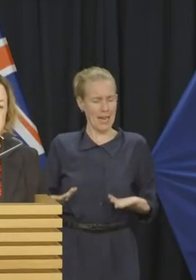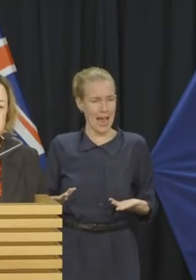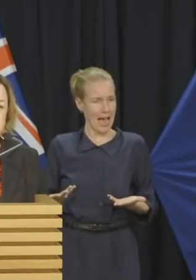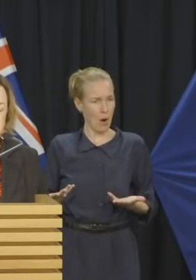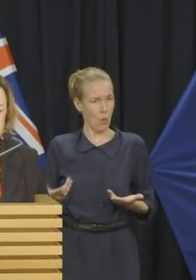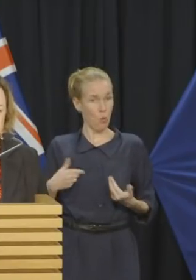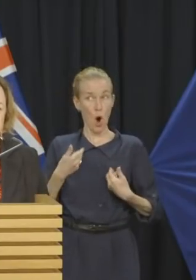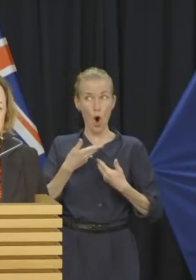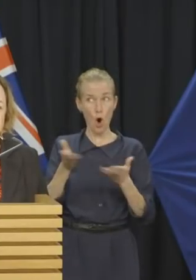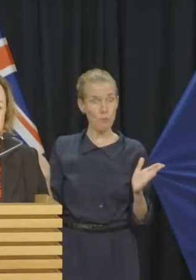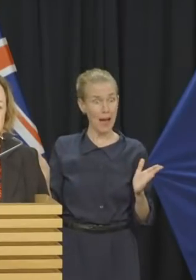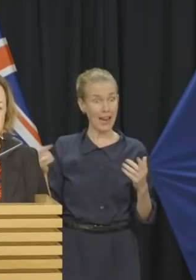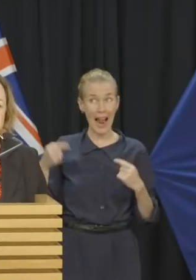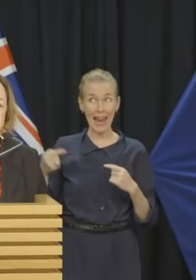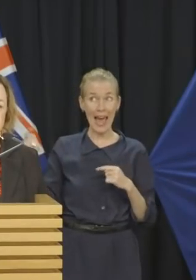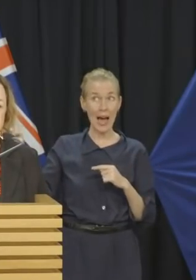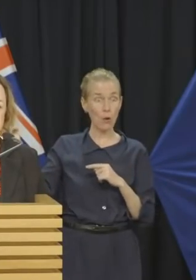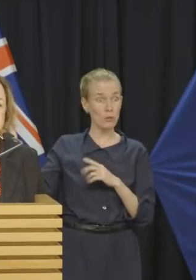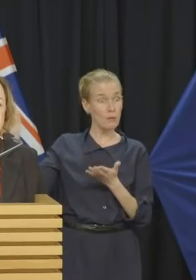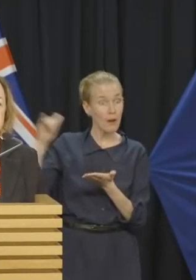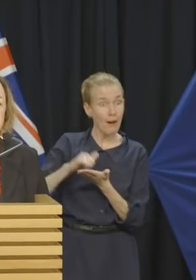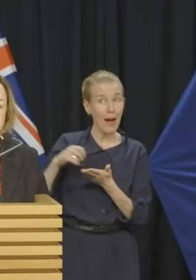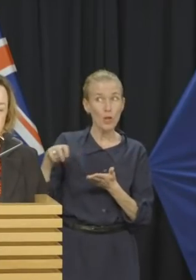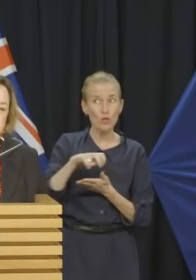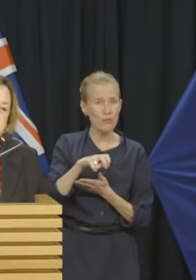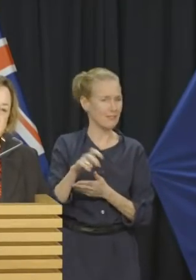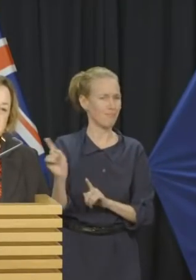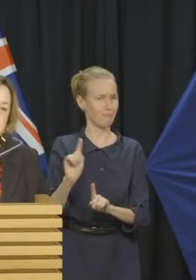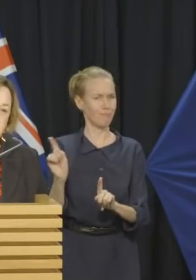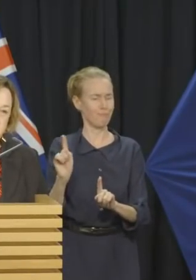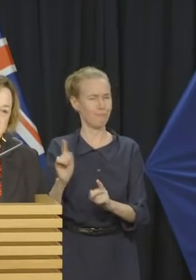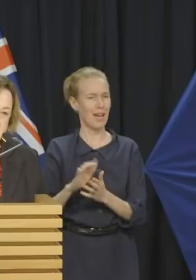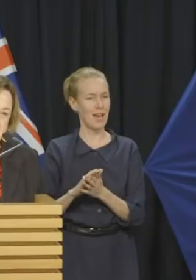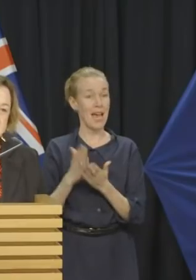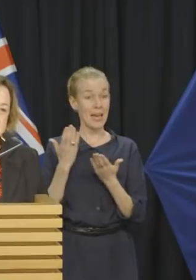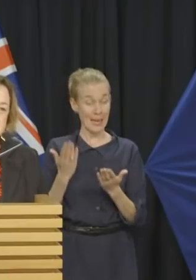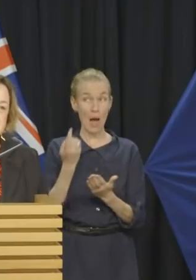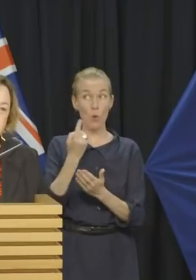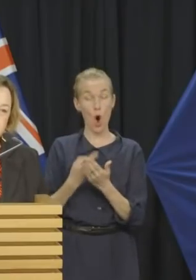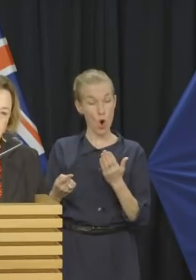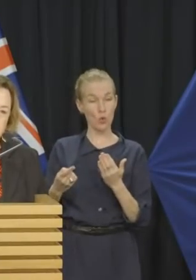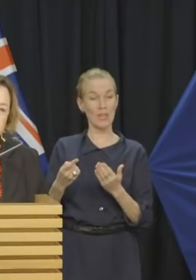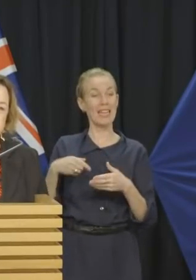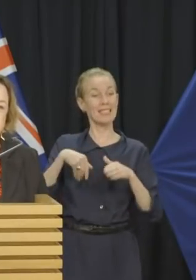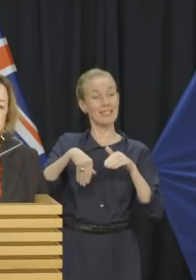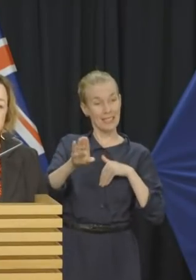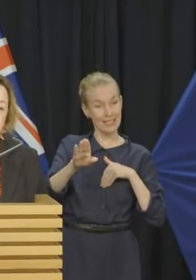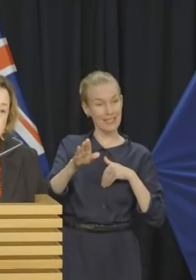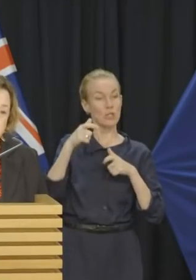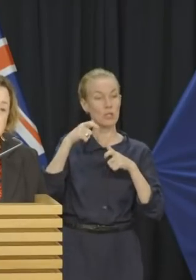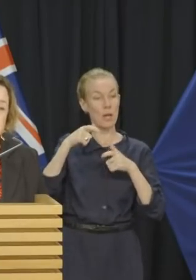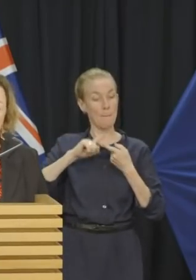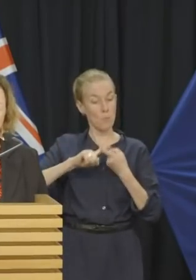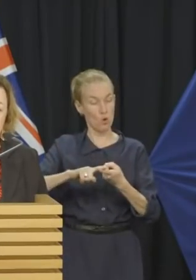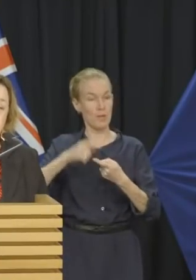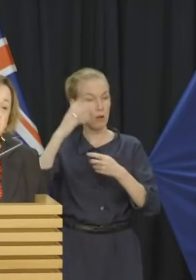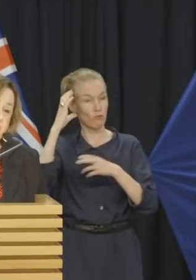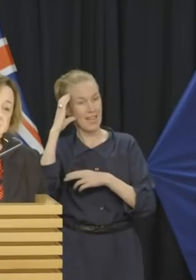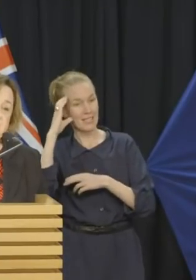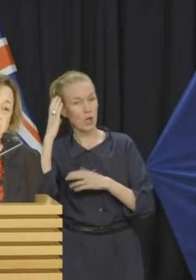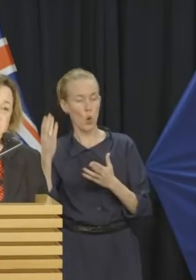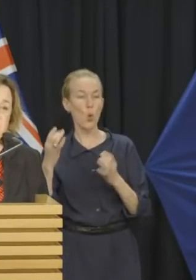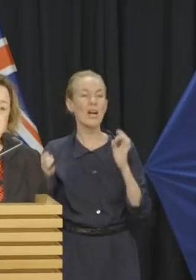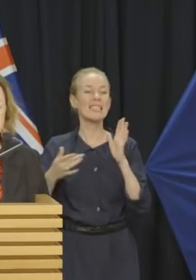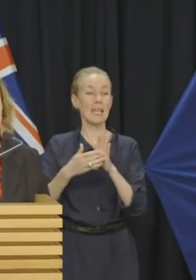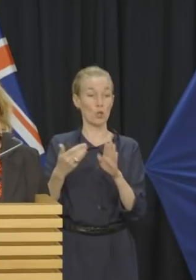New Zealand and enter the managed isolation facilities are those people who are New Zealand citizens or permanent residents who are coming in as critical